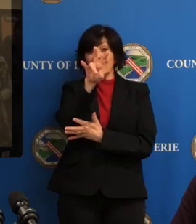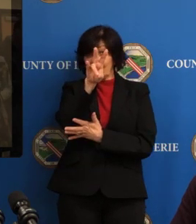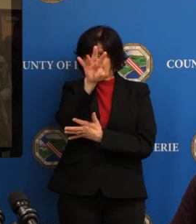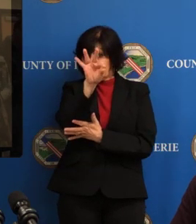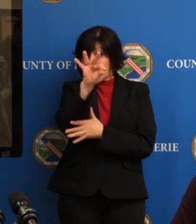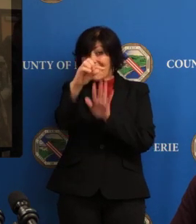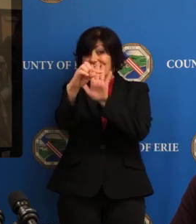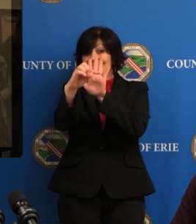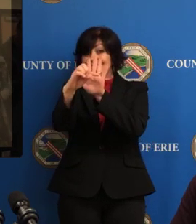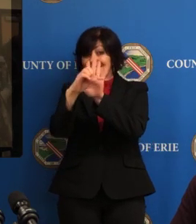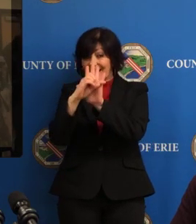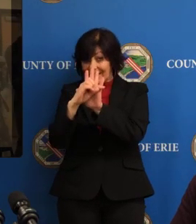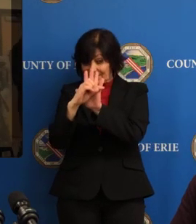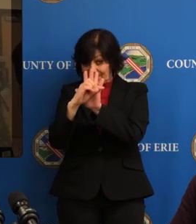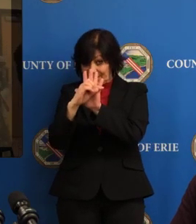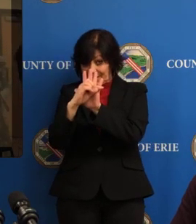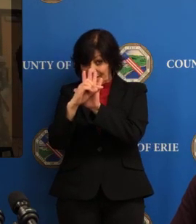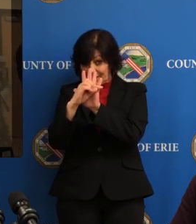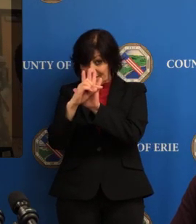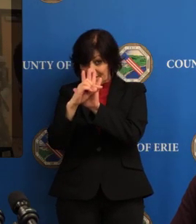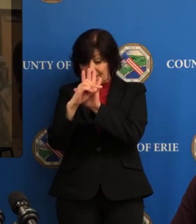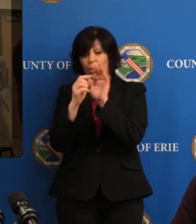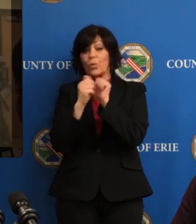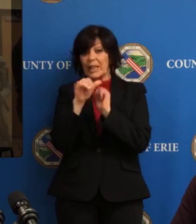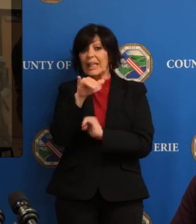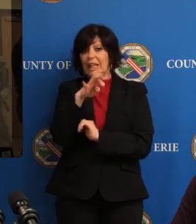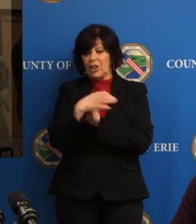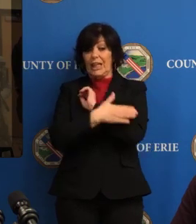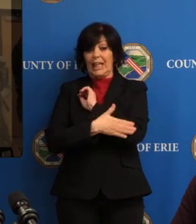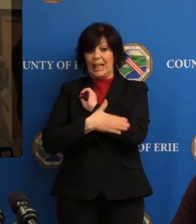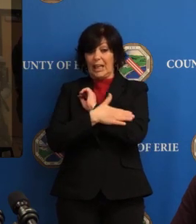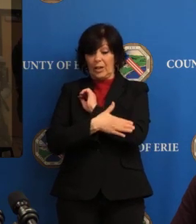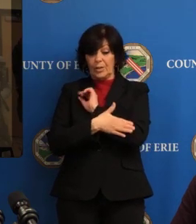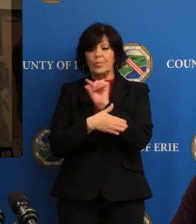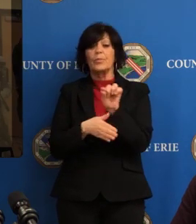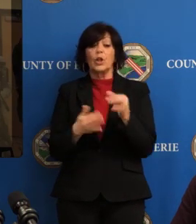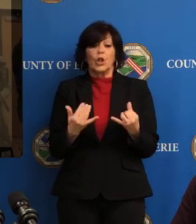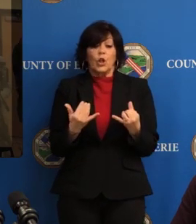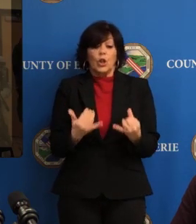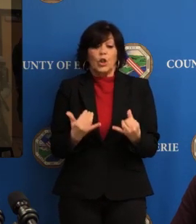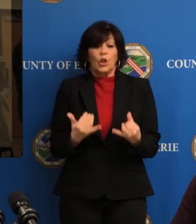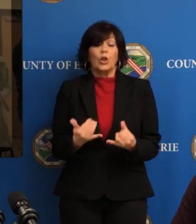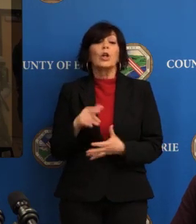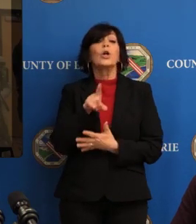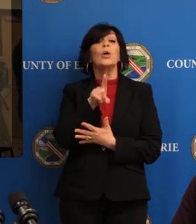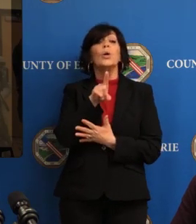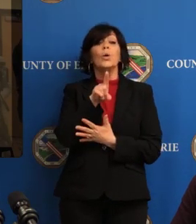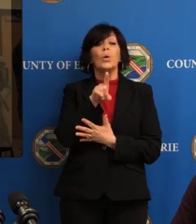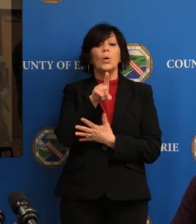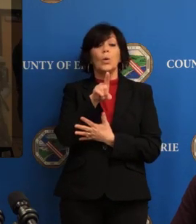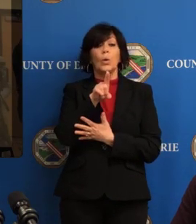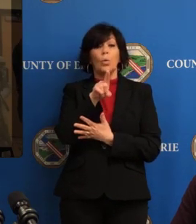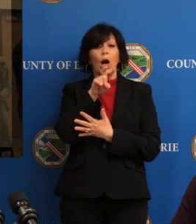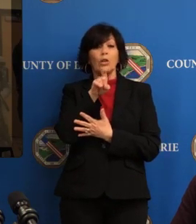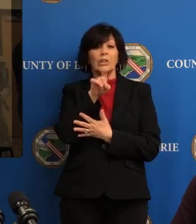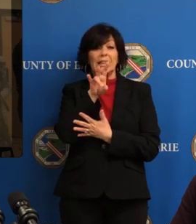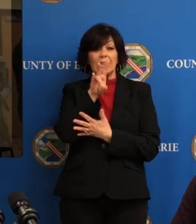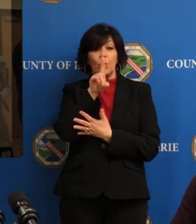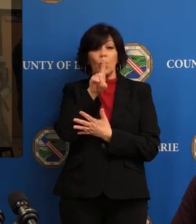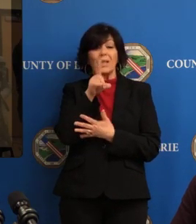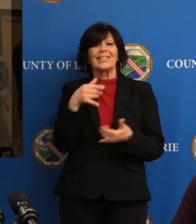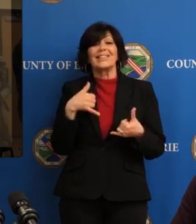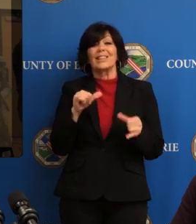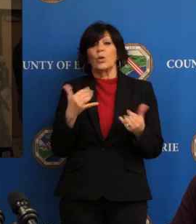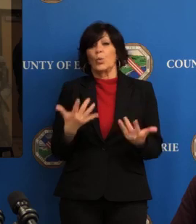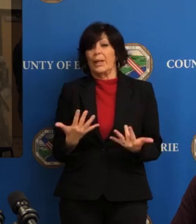379 negative results among Erie County residents. There are currently 171 pending